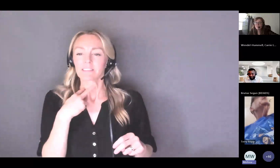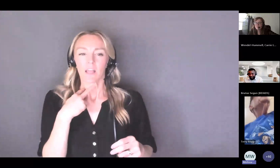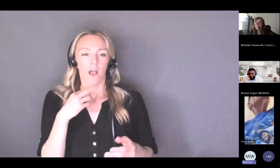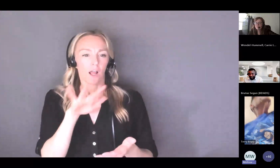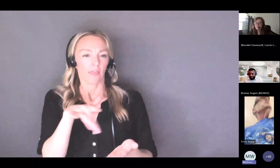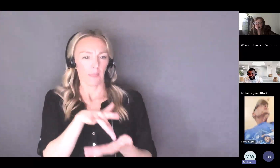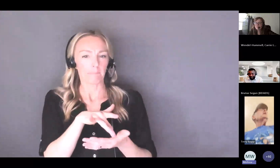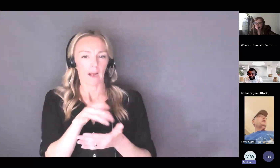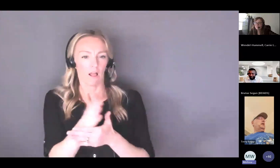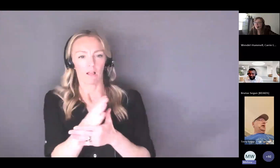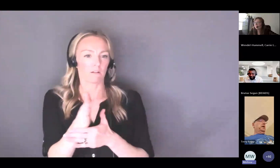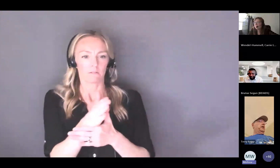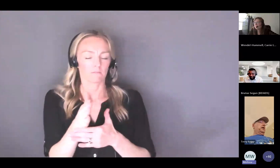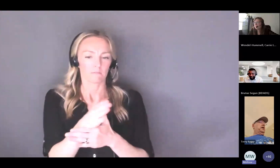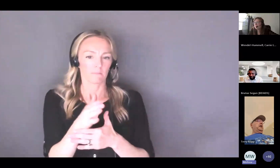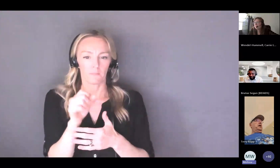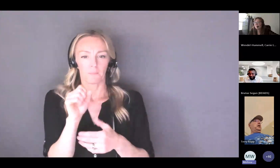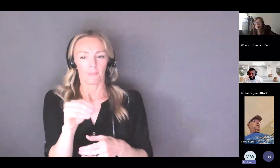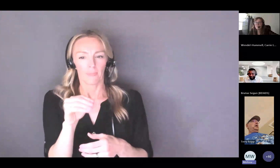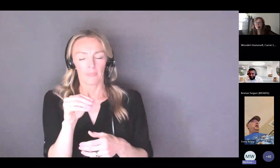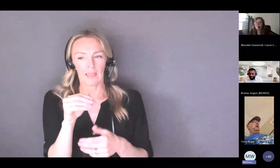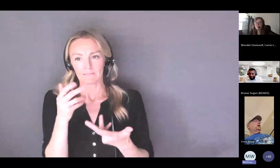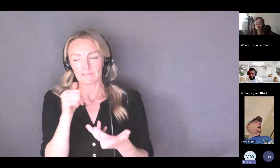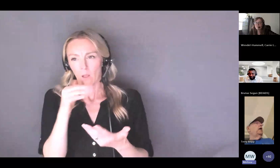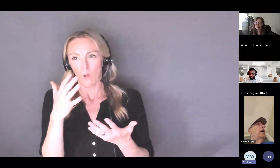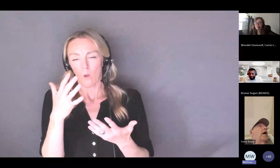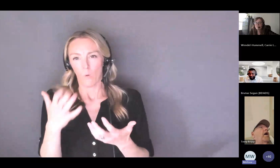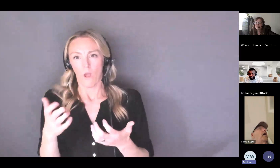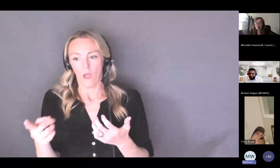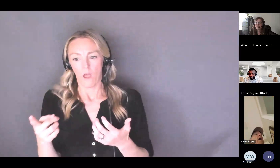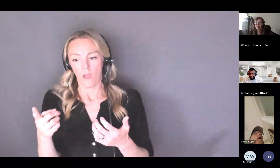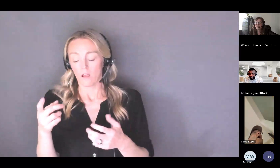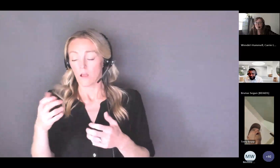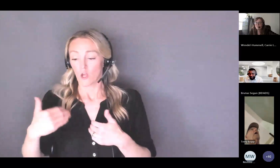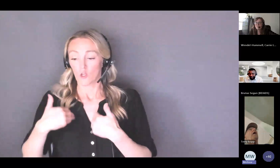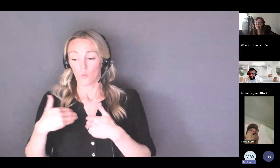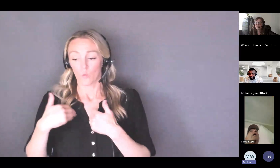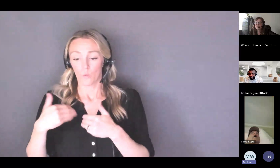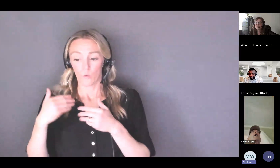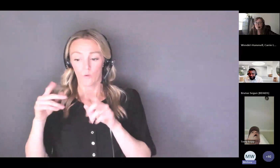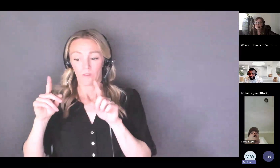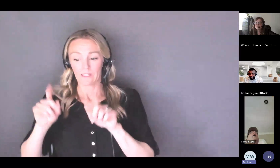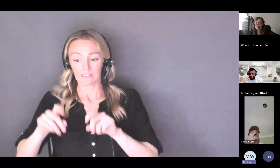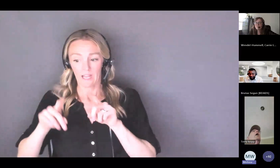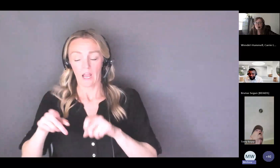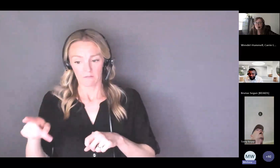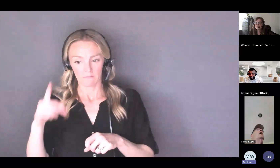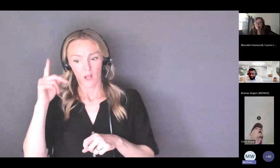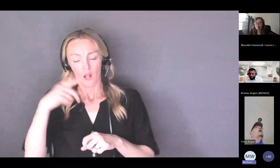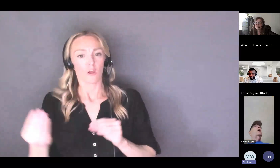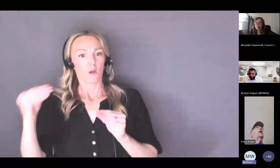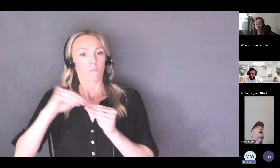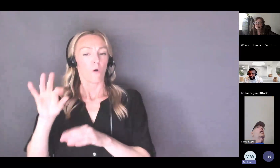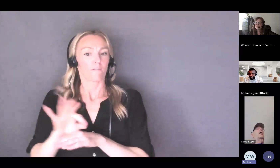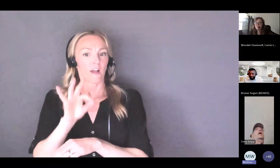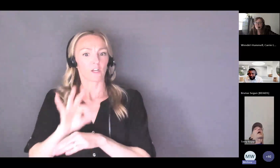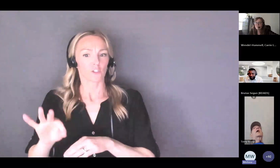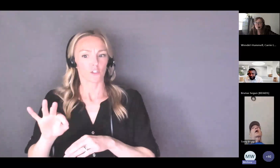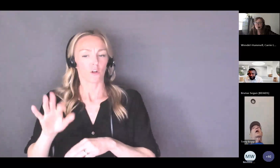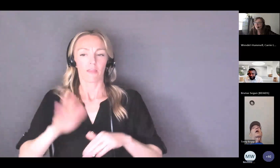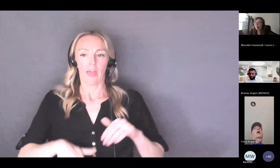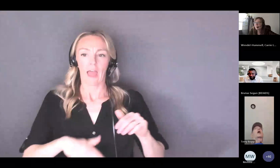speak. And so I hate to see him on the youth form look more functional than he would on the